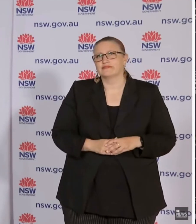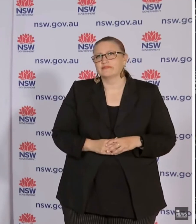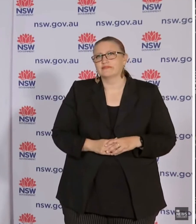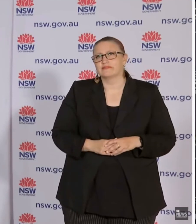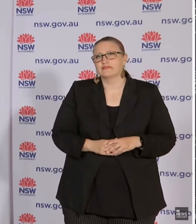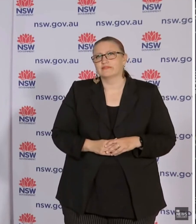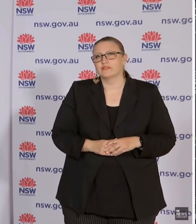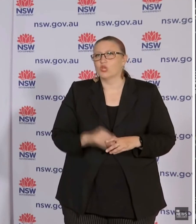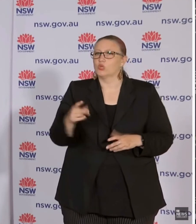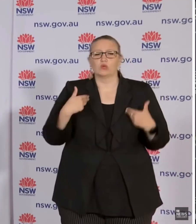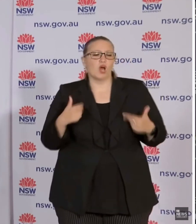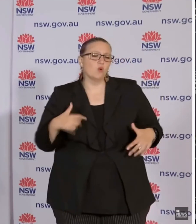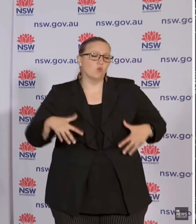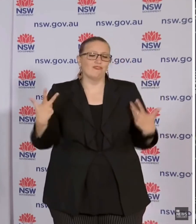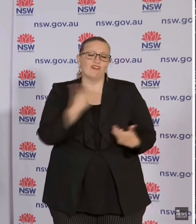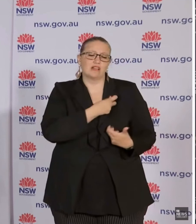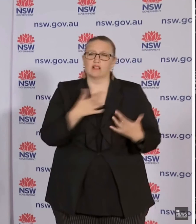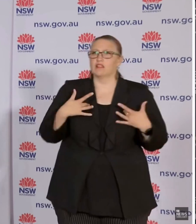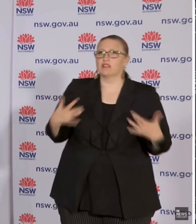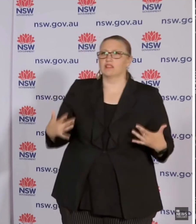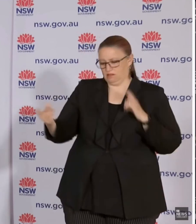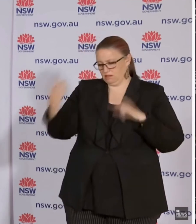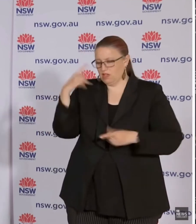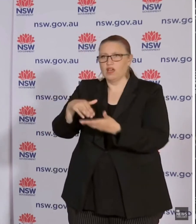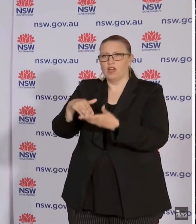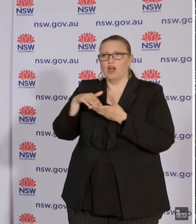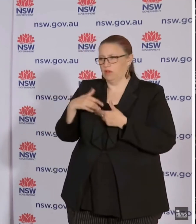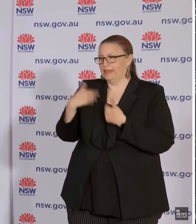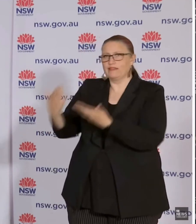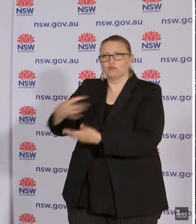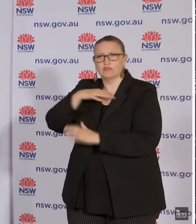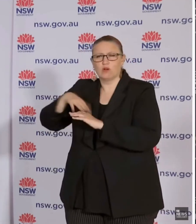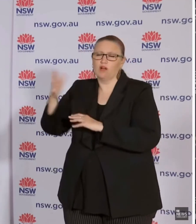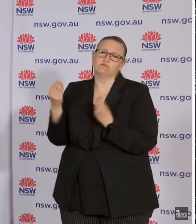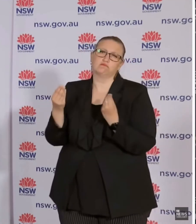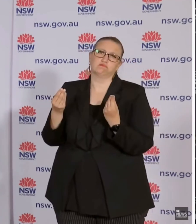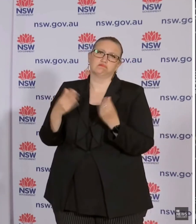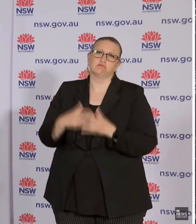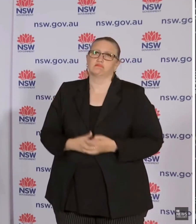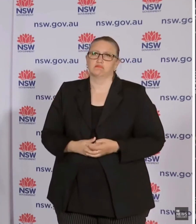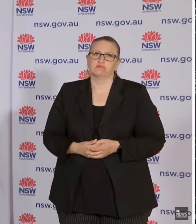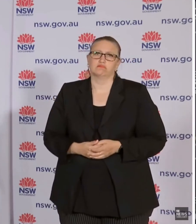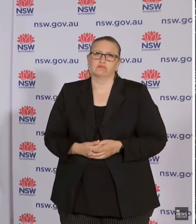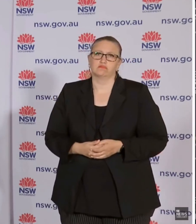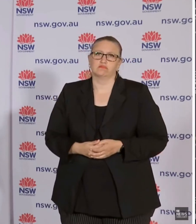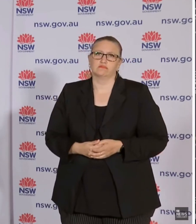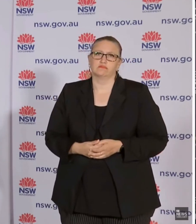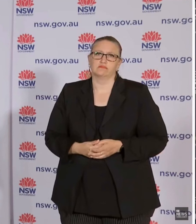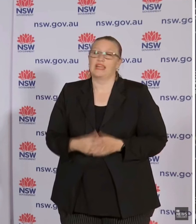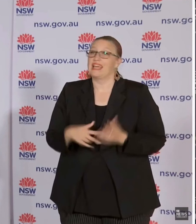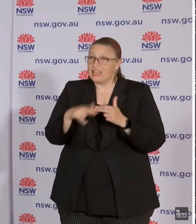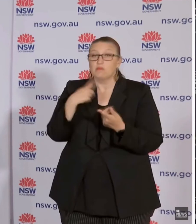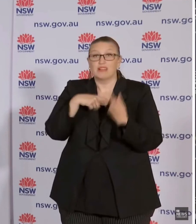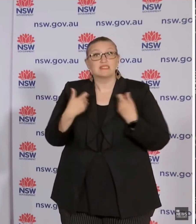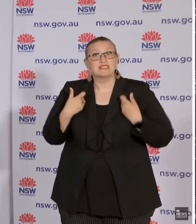should people have that luxury not to be vaccinated and then expect to put our frontline health staff at risk by coming in and getting looked after in our